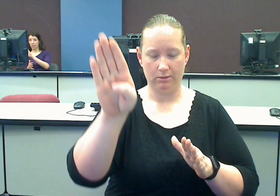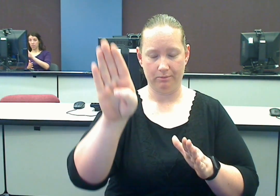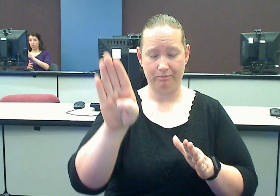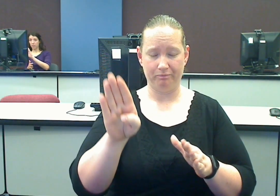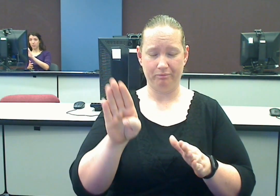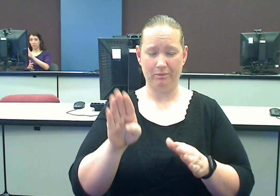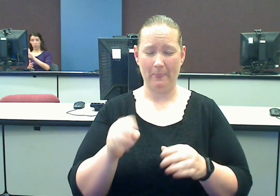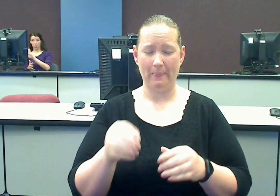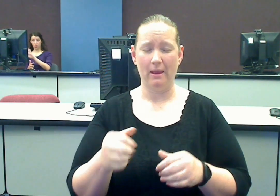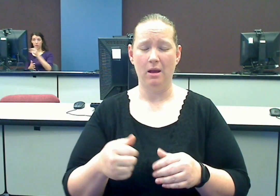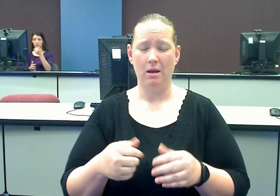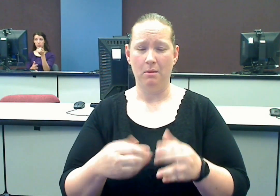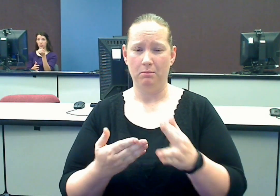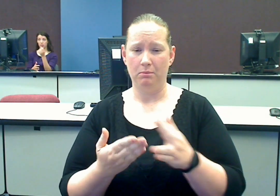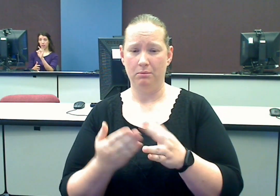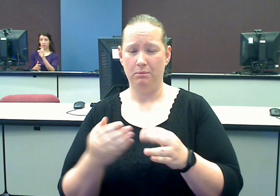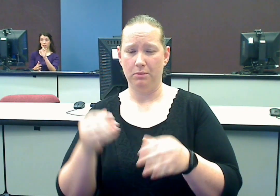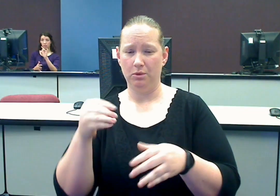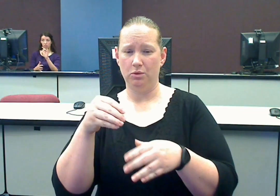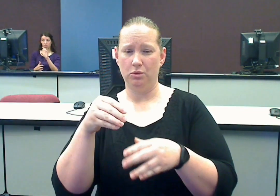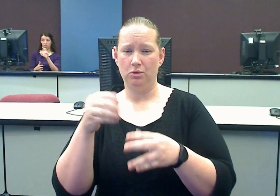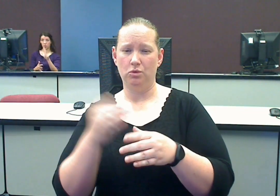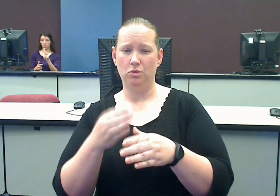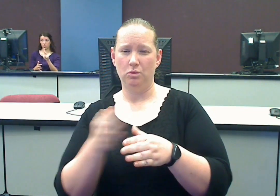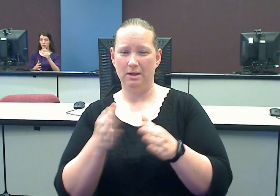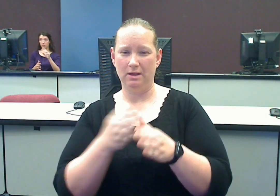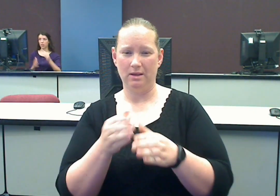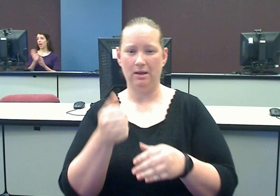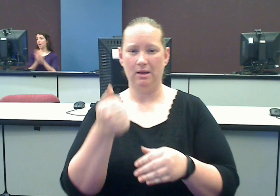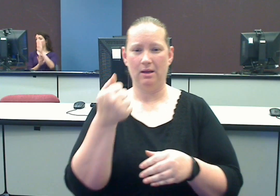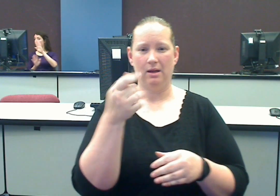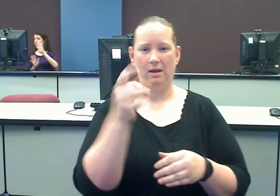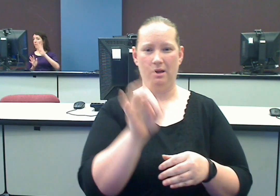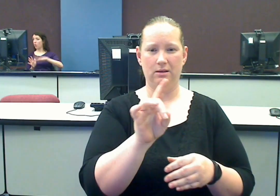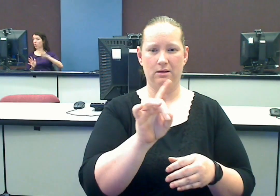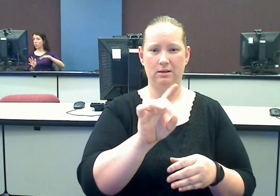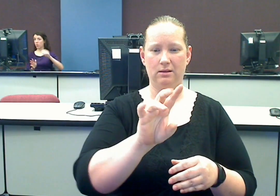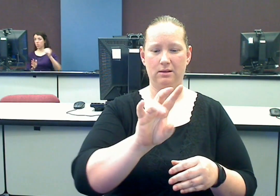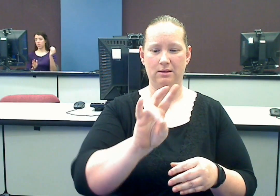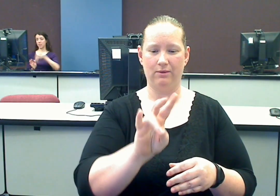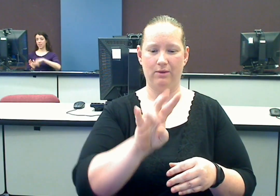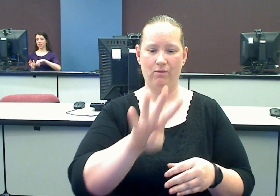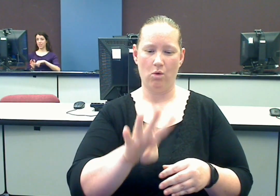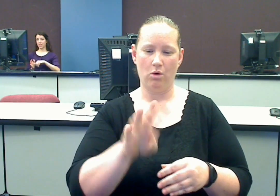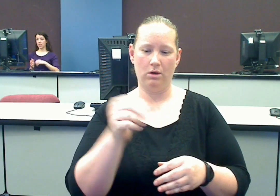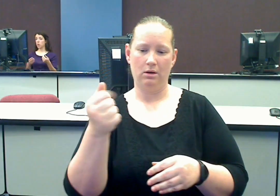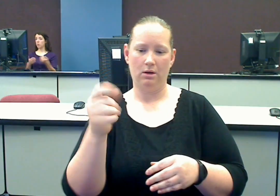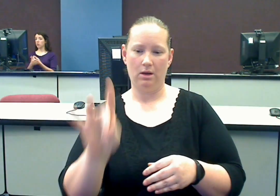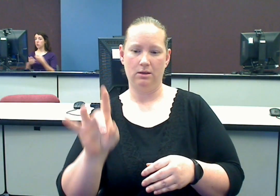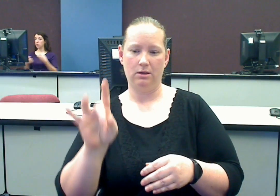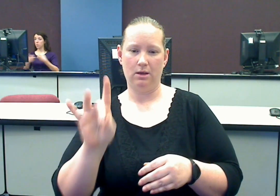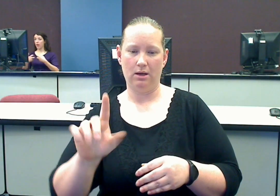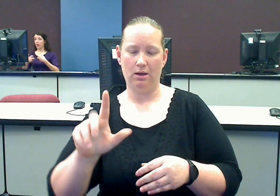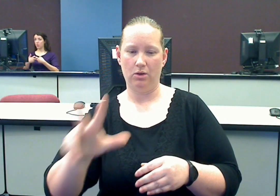it skyrocketed up 44%. There were new power sources developed during this time